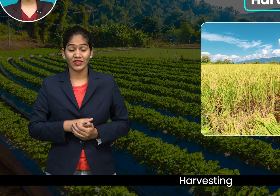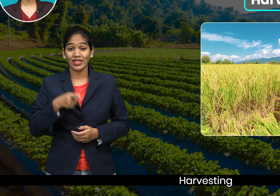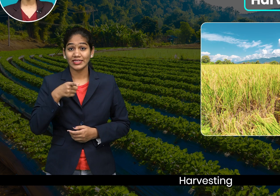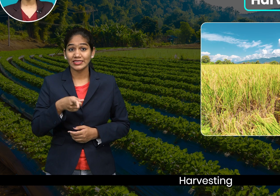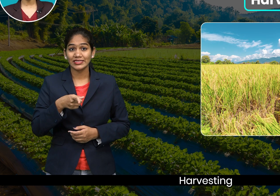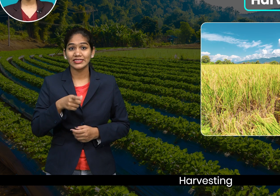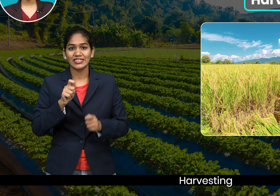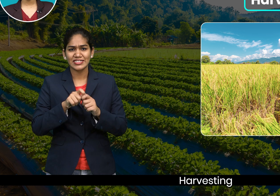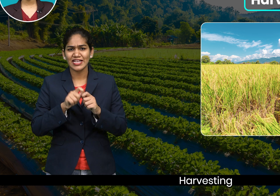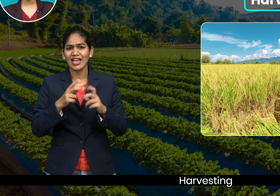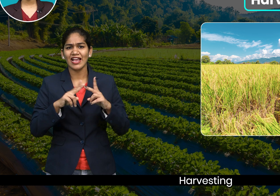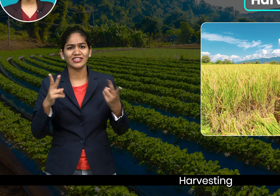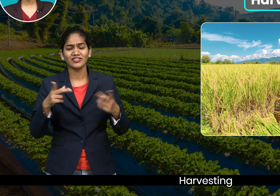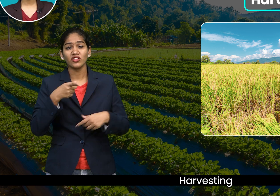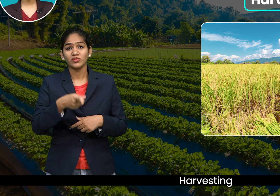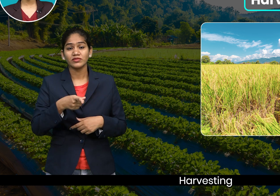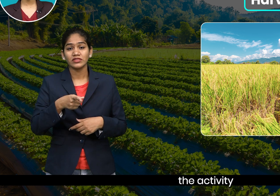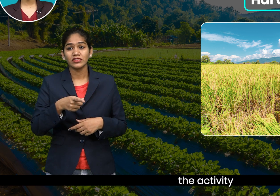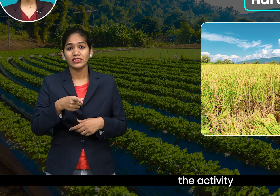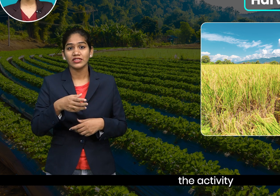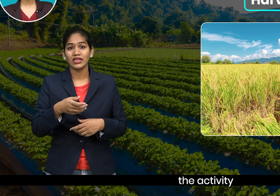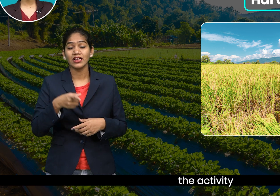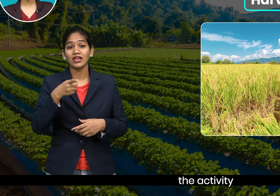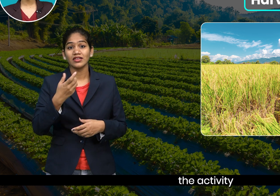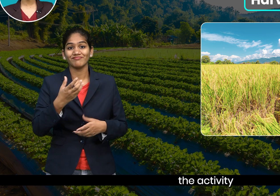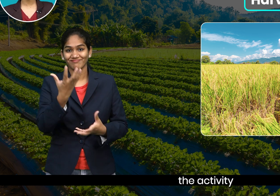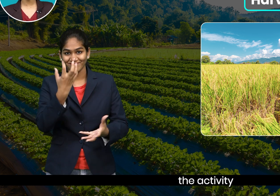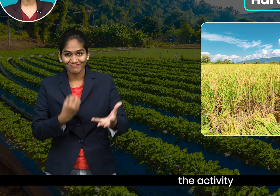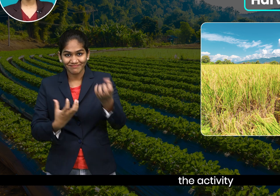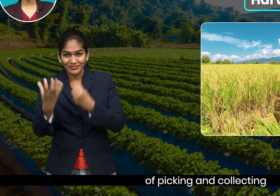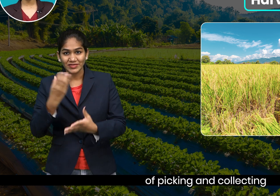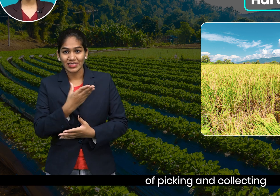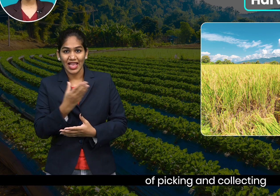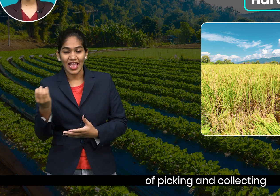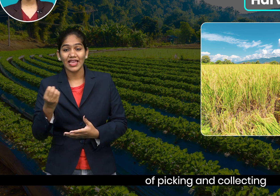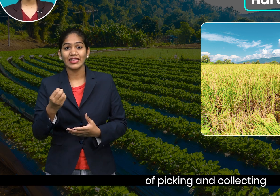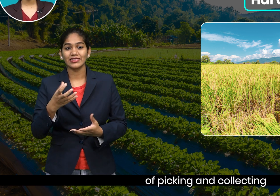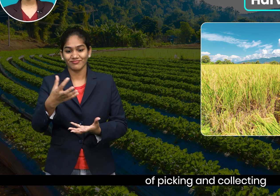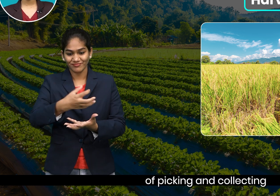the activity of picking and collecting crops.